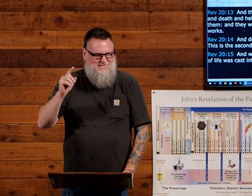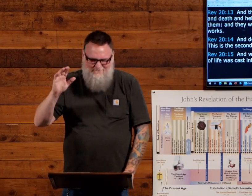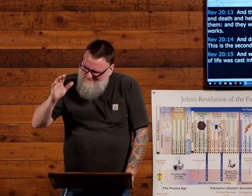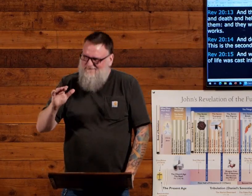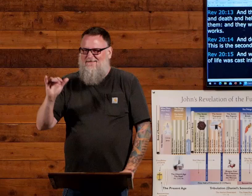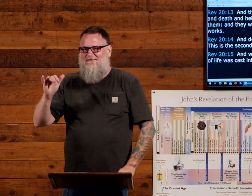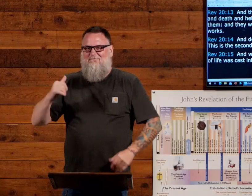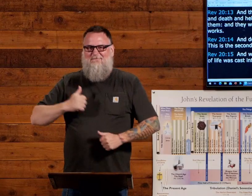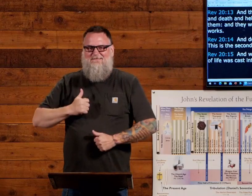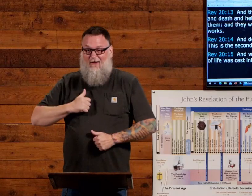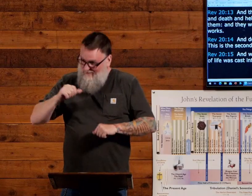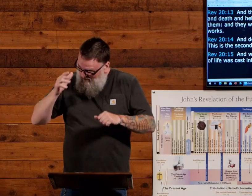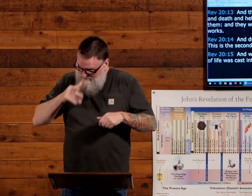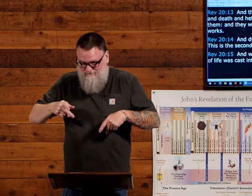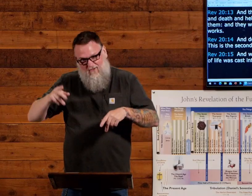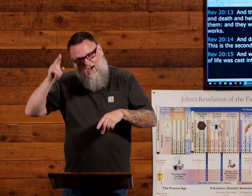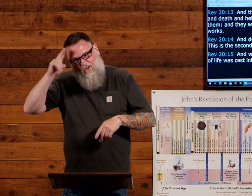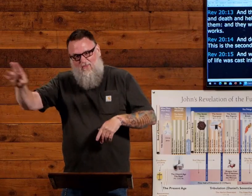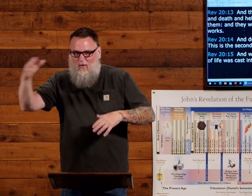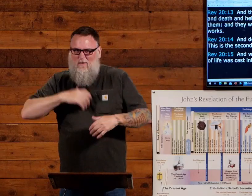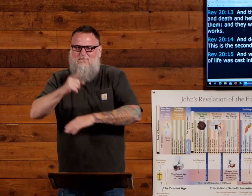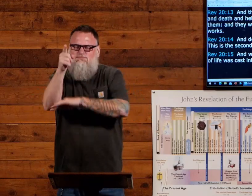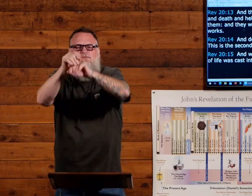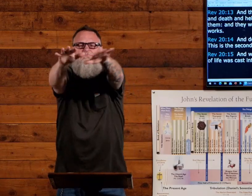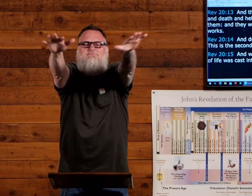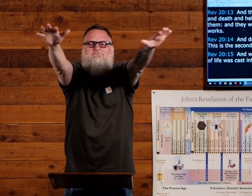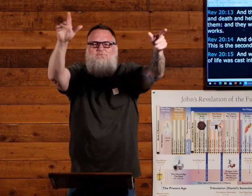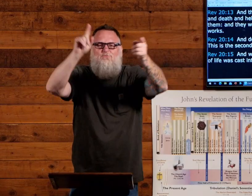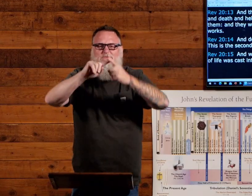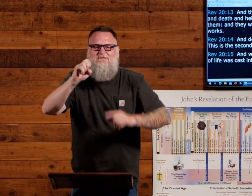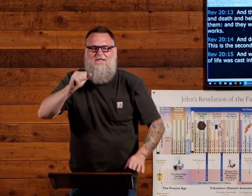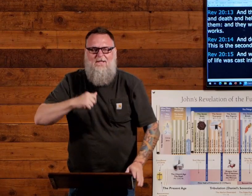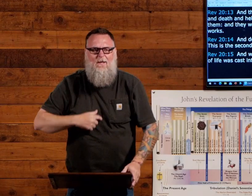I learned something. That's something, a military honor of something.